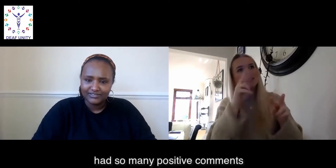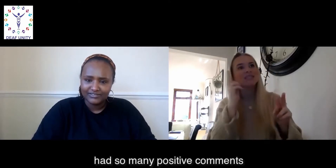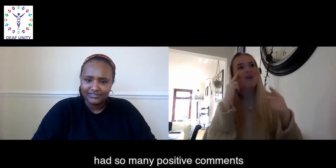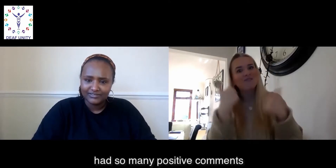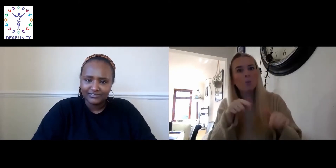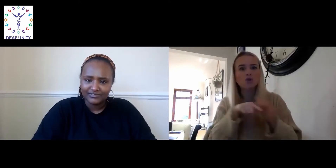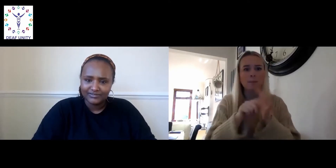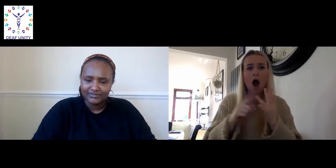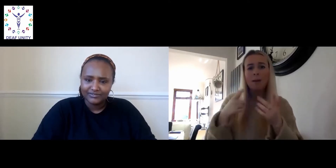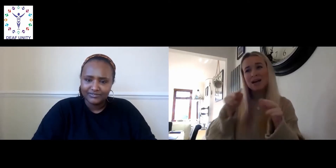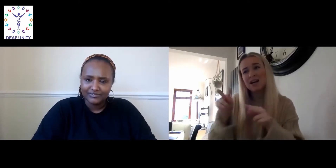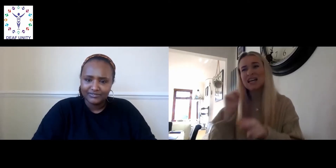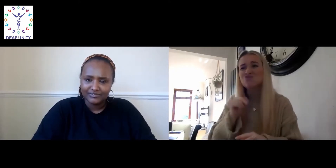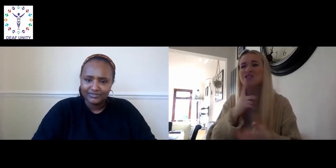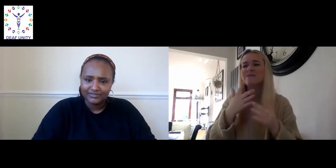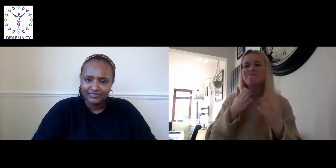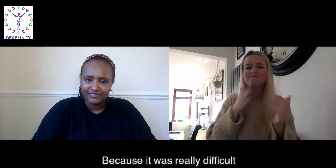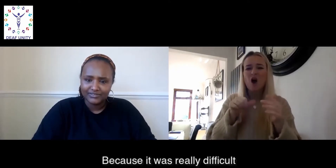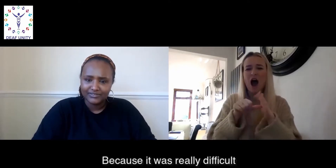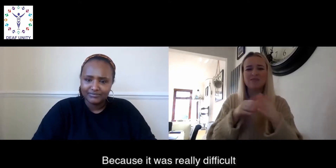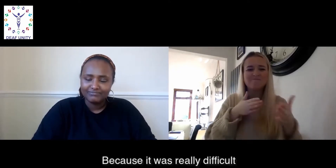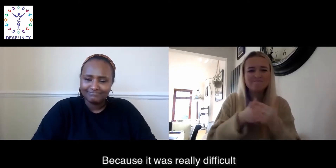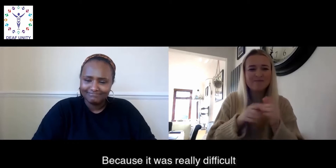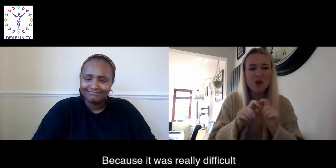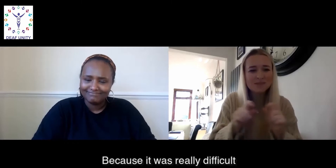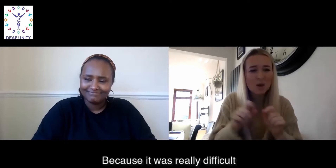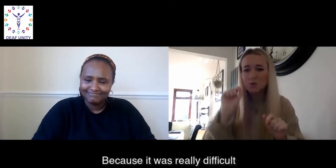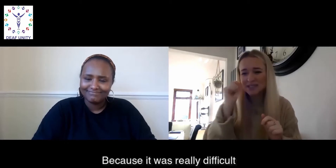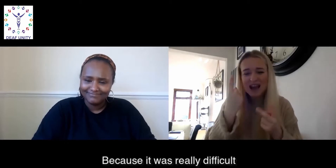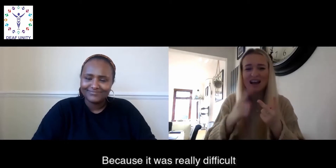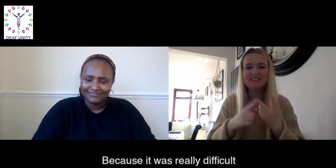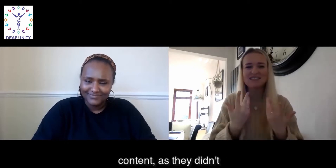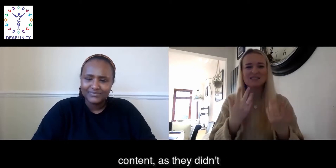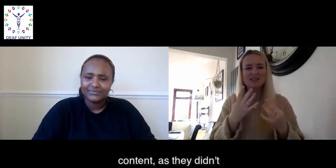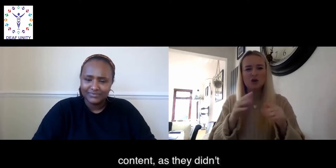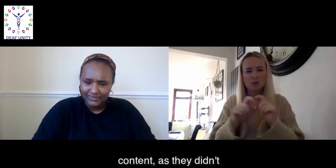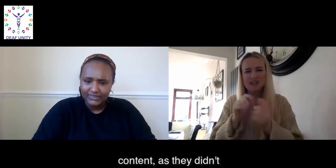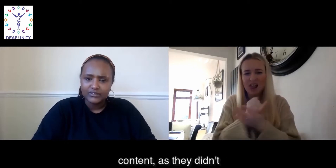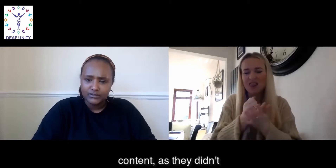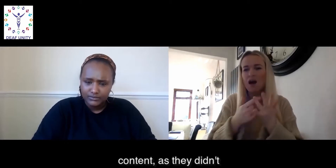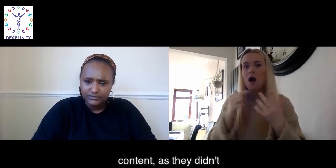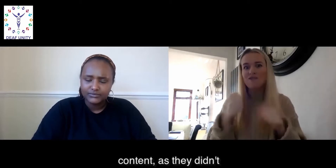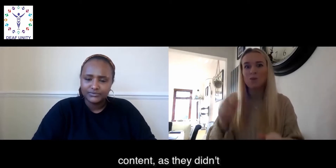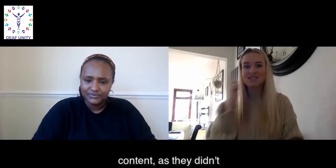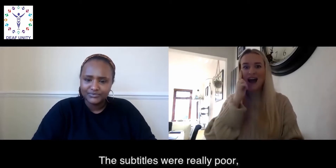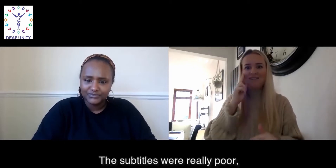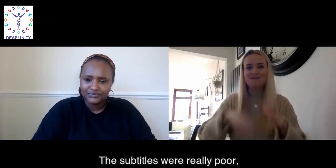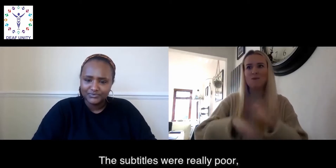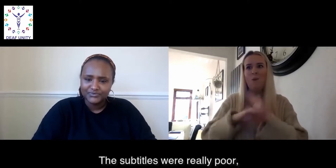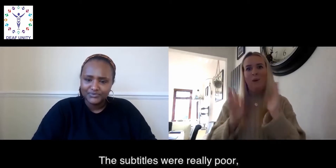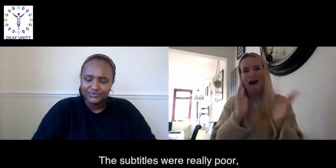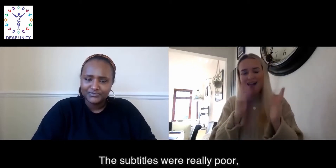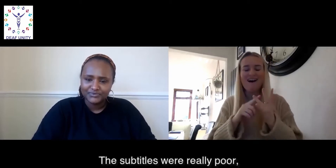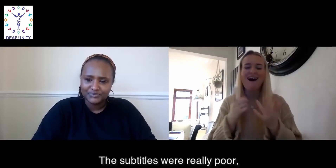saying how pleased they were to see a deaf YouTuber, because it was really difficult to access hearing YouTubers' content because they didn't understand the subtitles. The subtitles